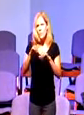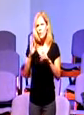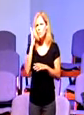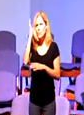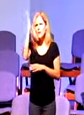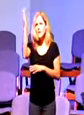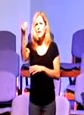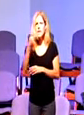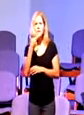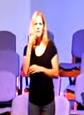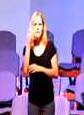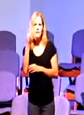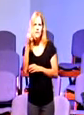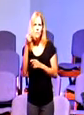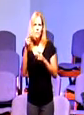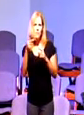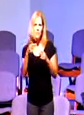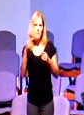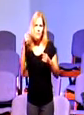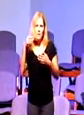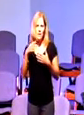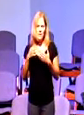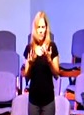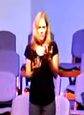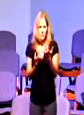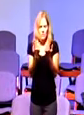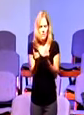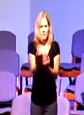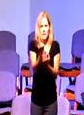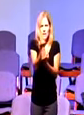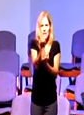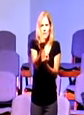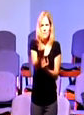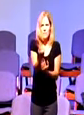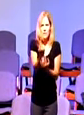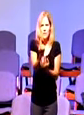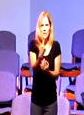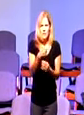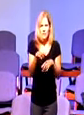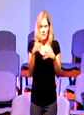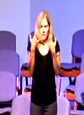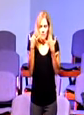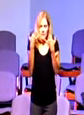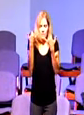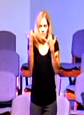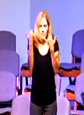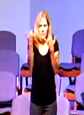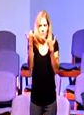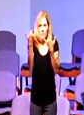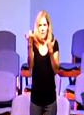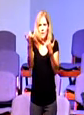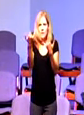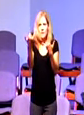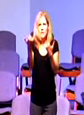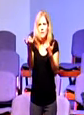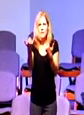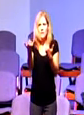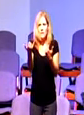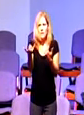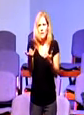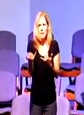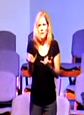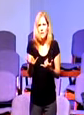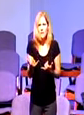But what will I say when I'm held to the flame like I am